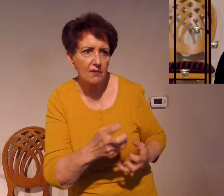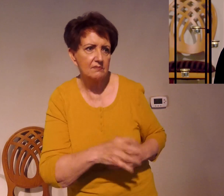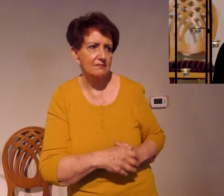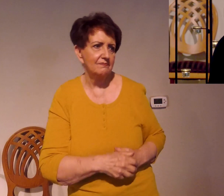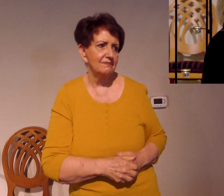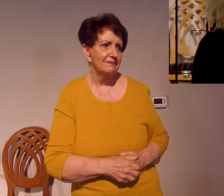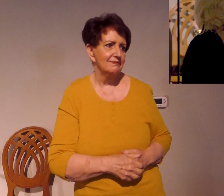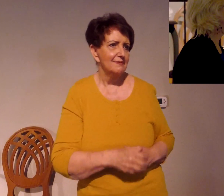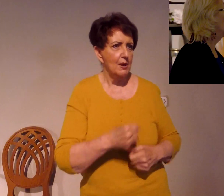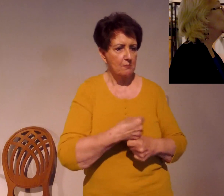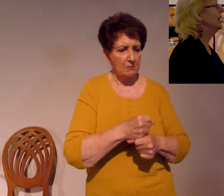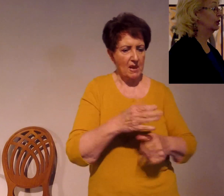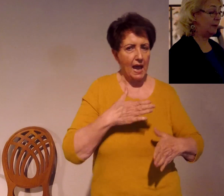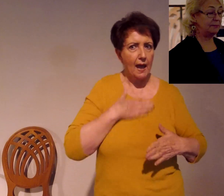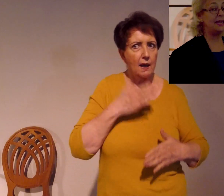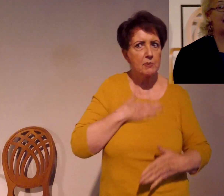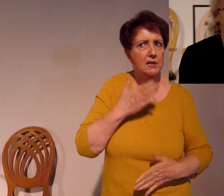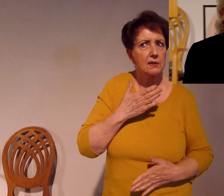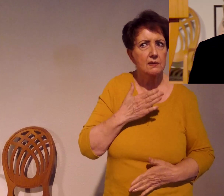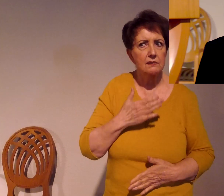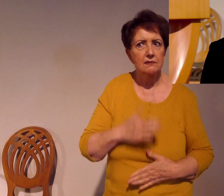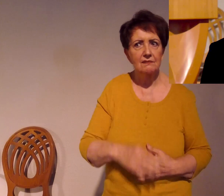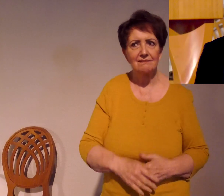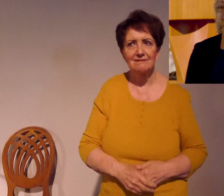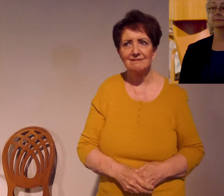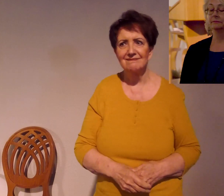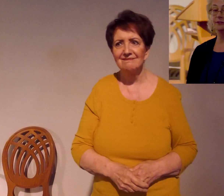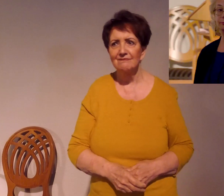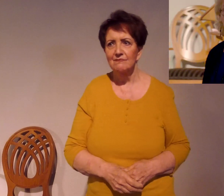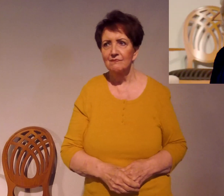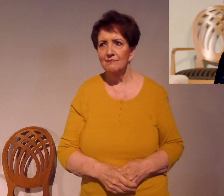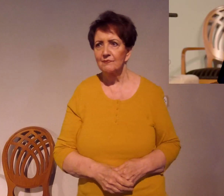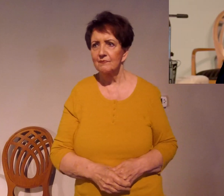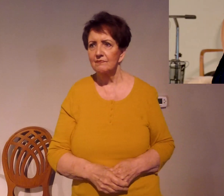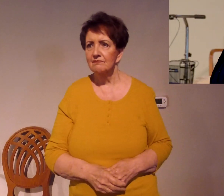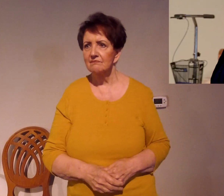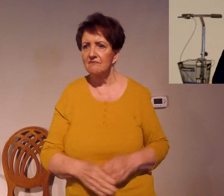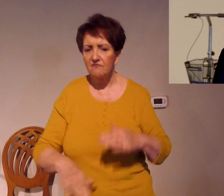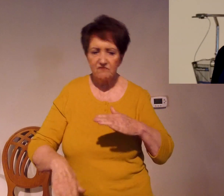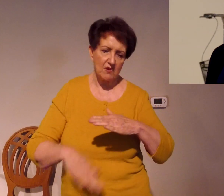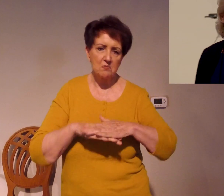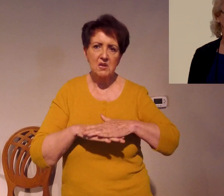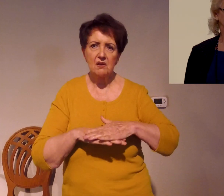Have it. Right? It'll make me happy. Fill me up.